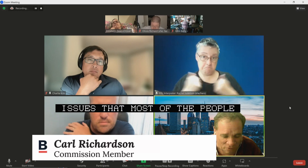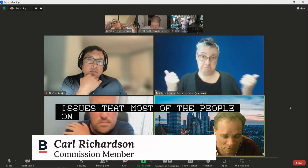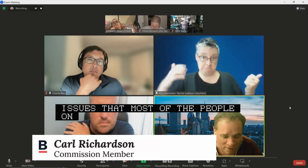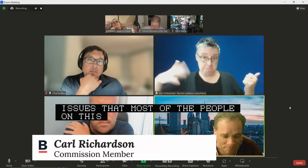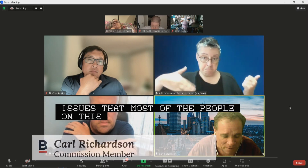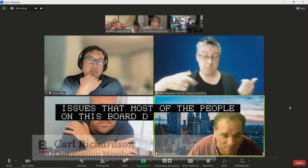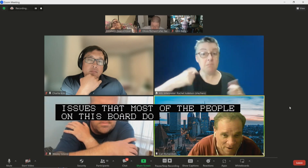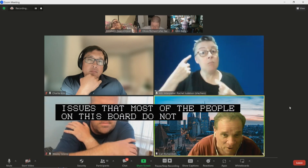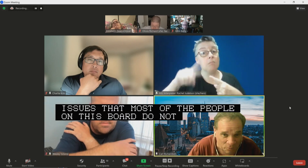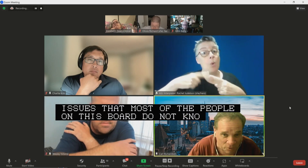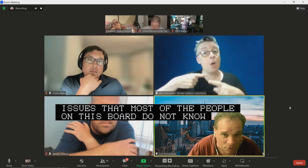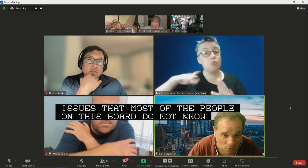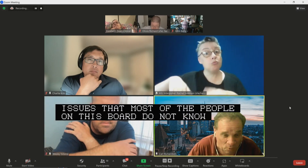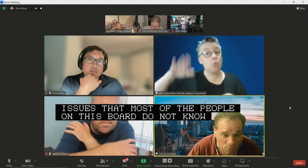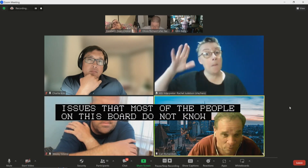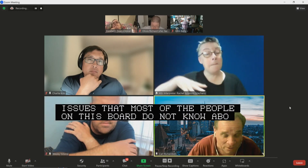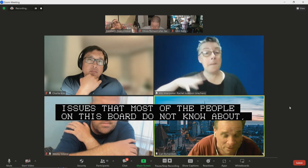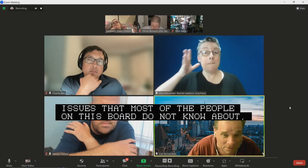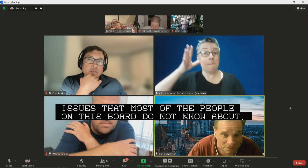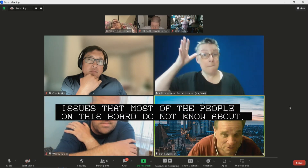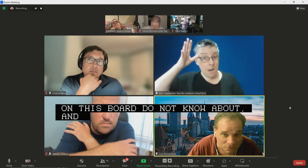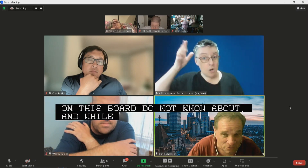was growing up, my parents were told,